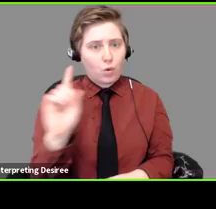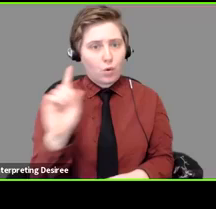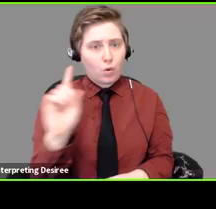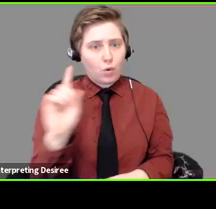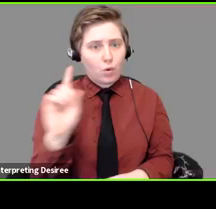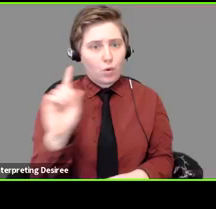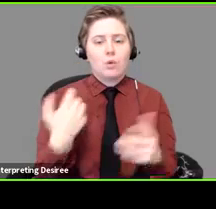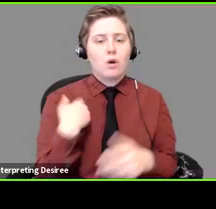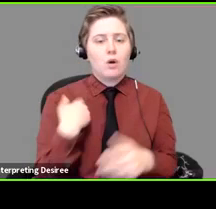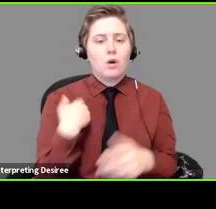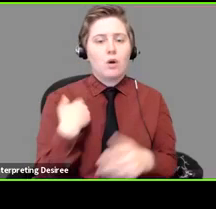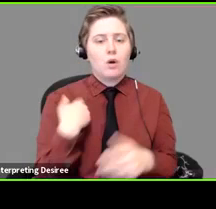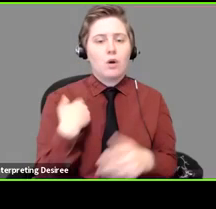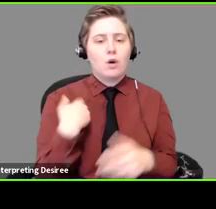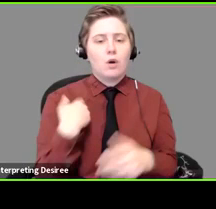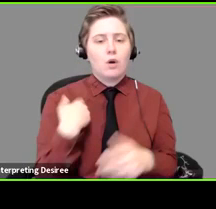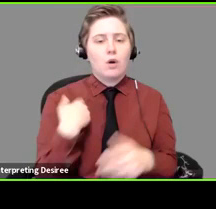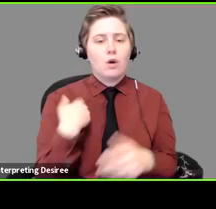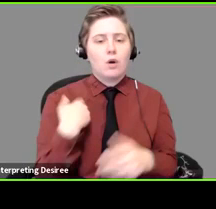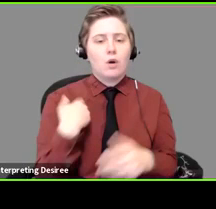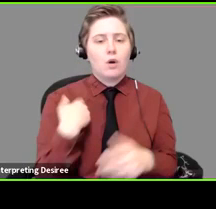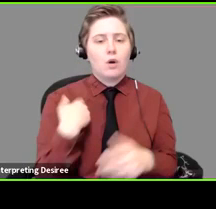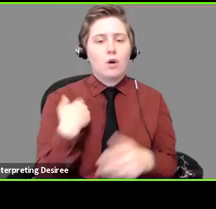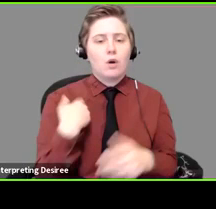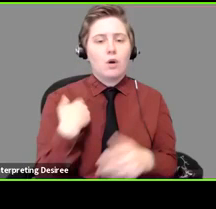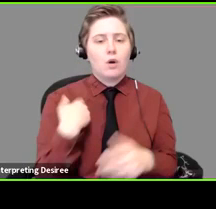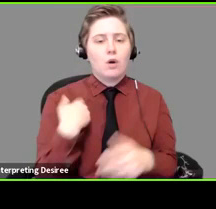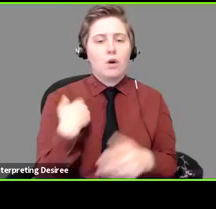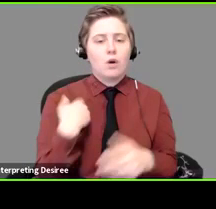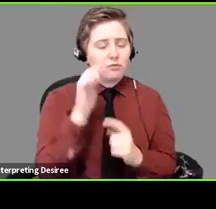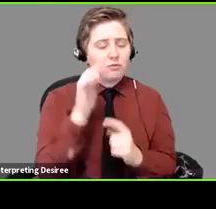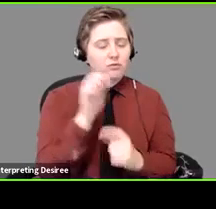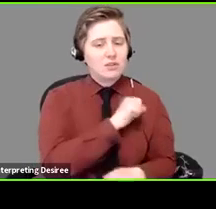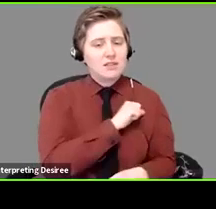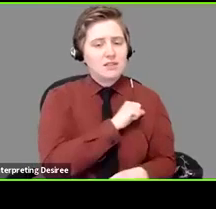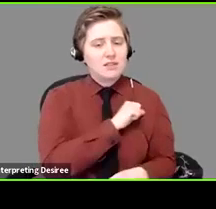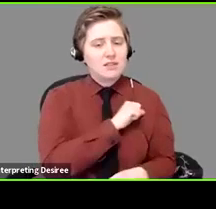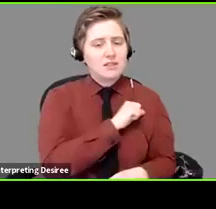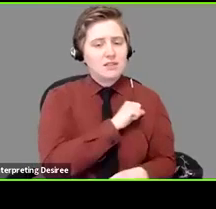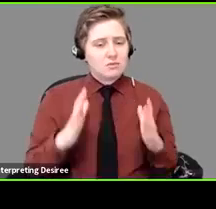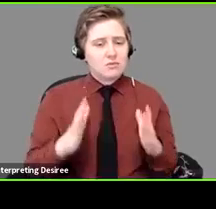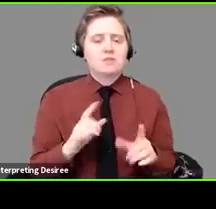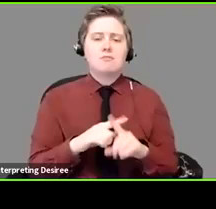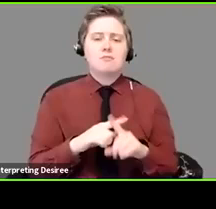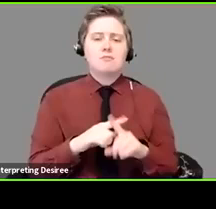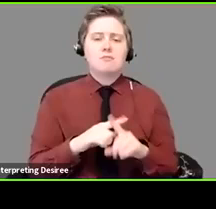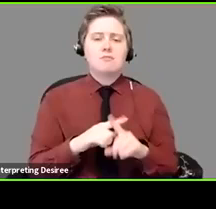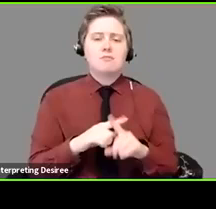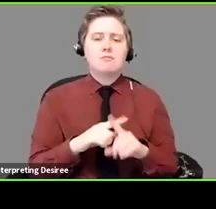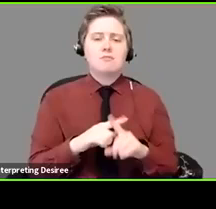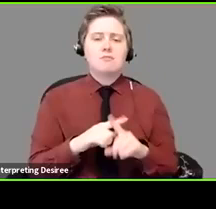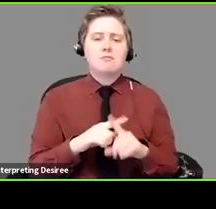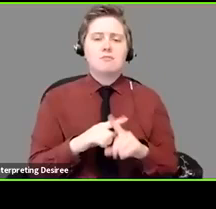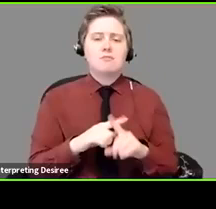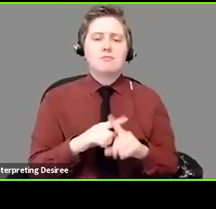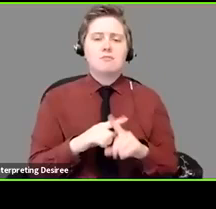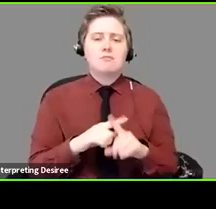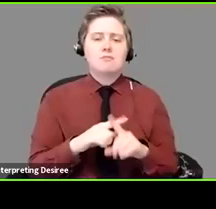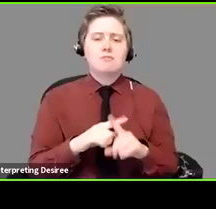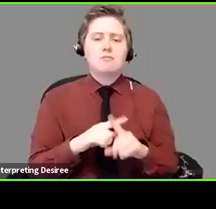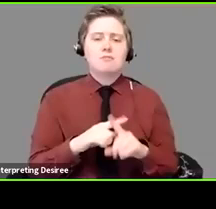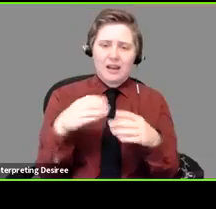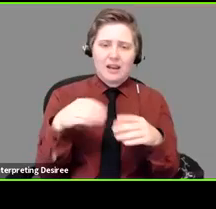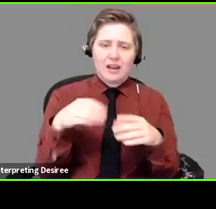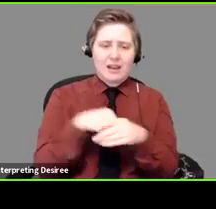do to make sure that they have a safe environment for their staff, for the customers, and again, for our economy inside of this